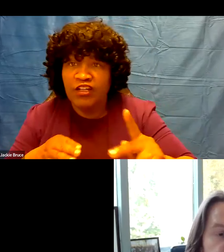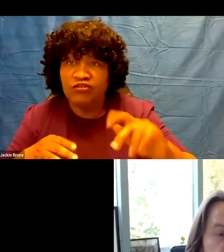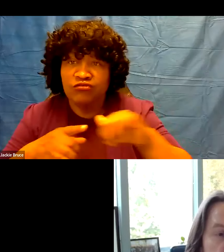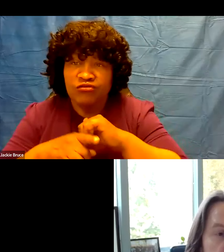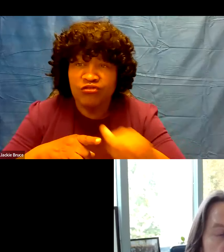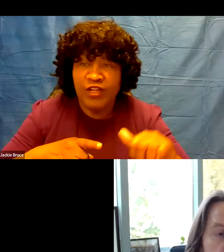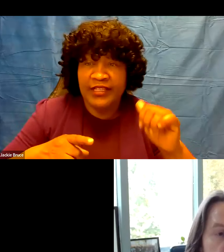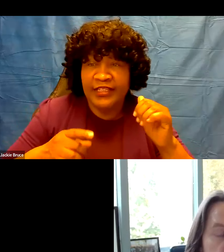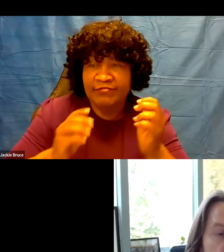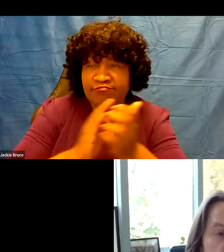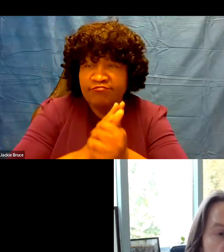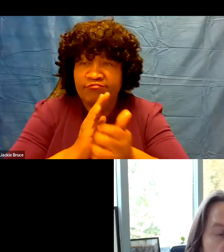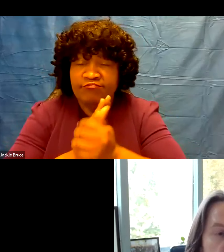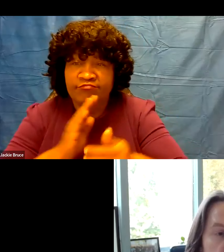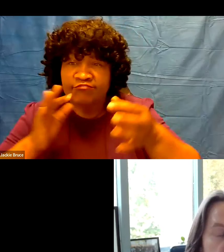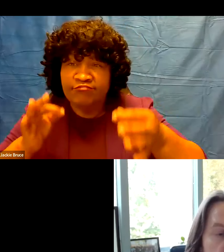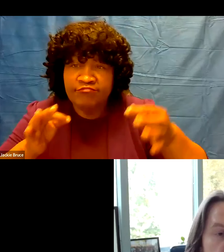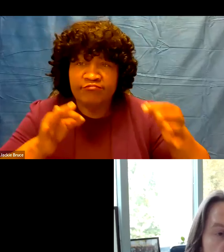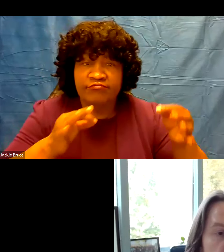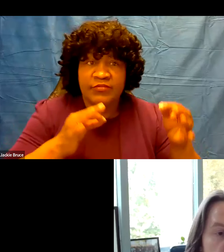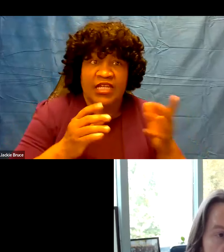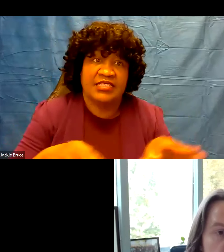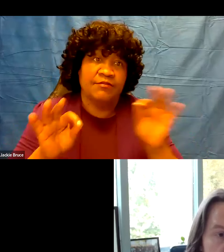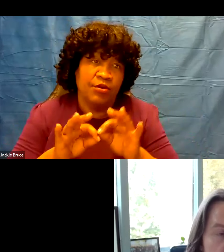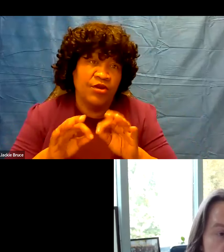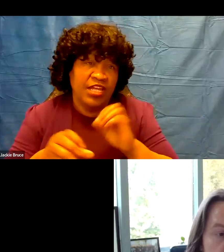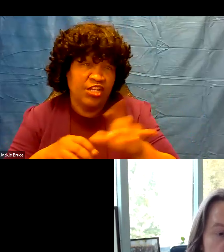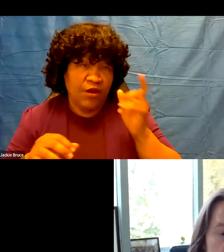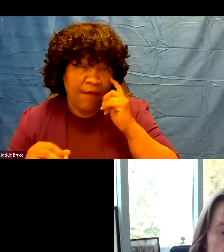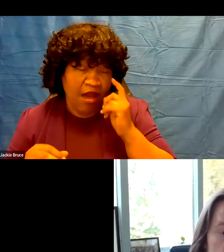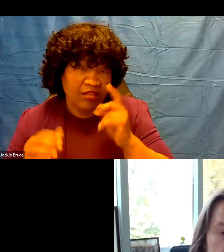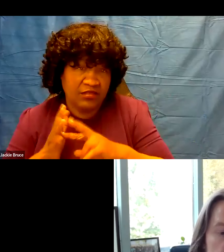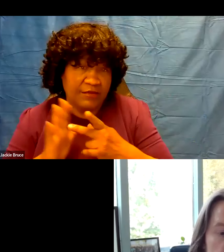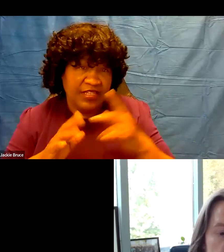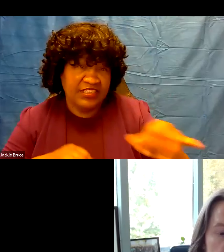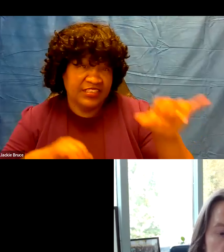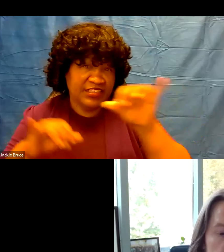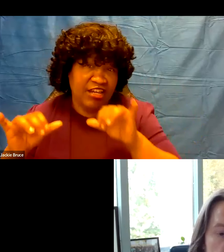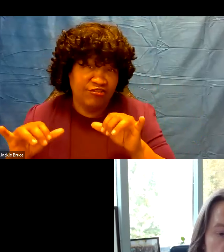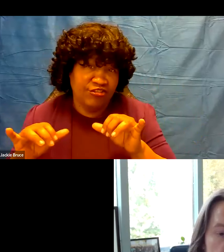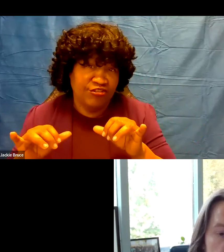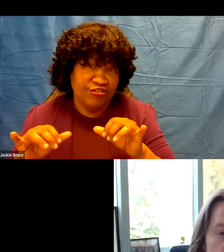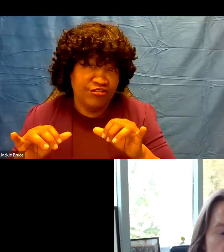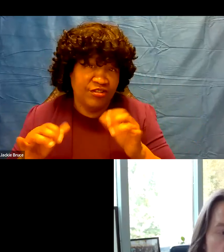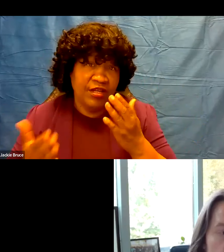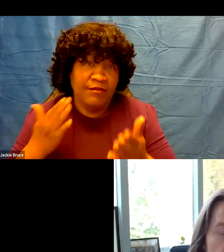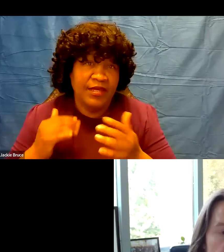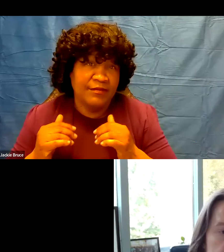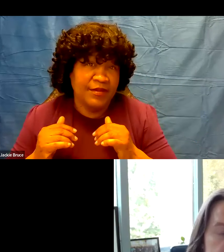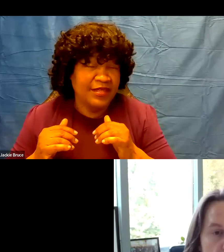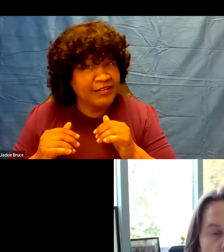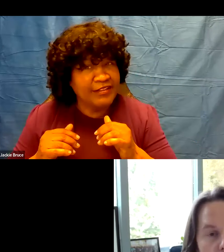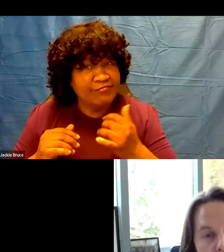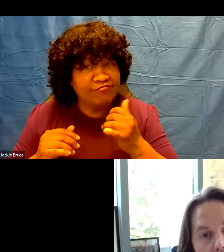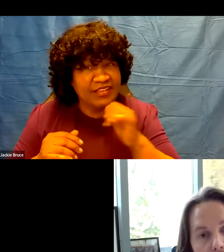in making some of these judgment calls is really important. In your mind, does that mean that standards might be